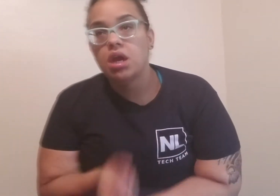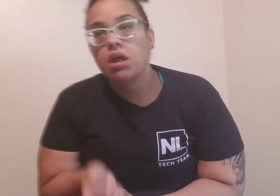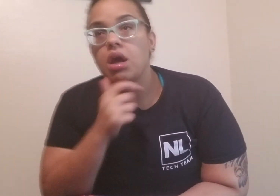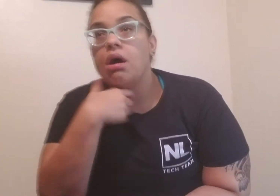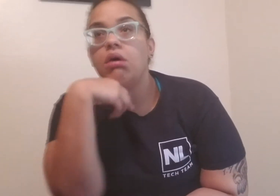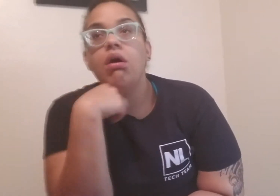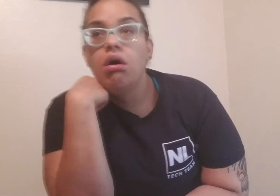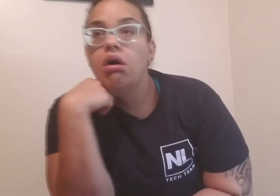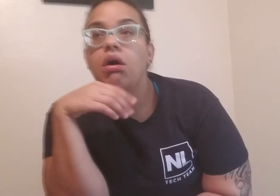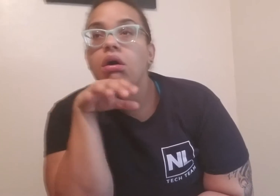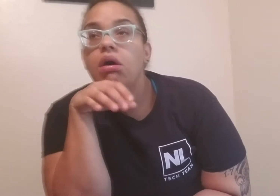like, oh.